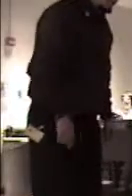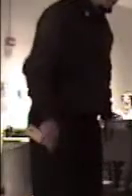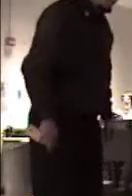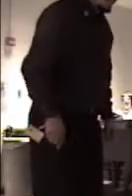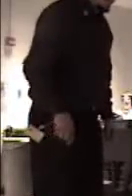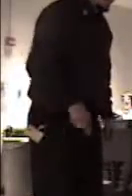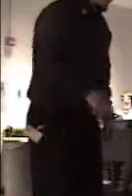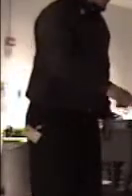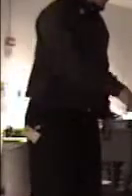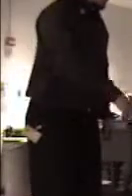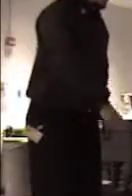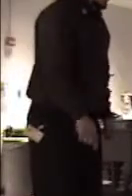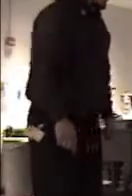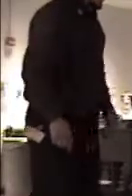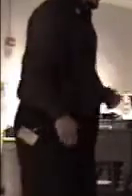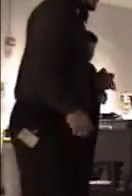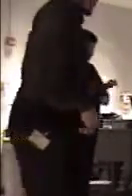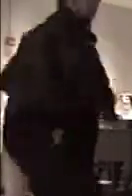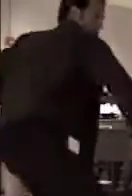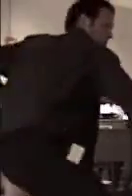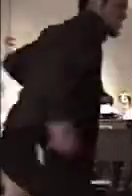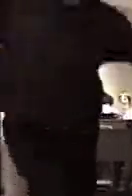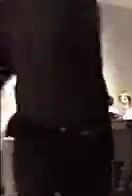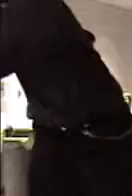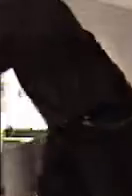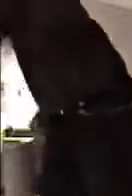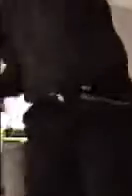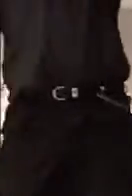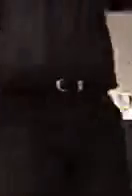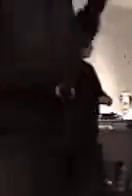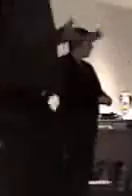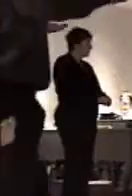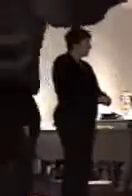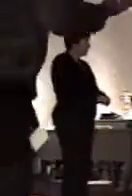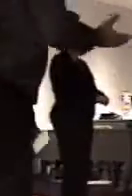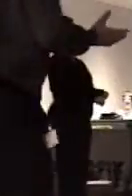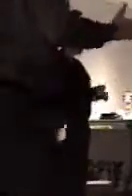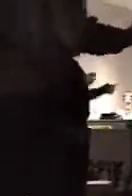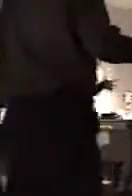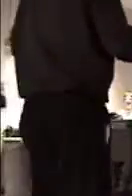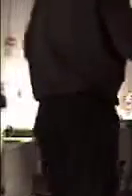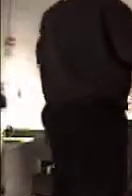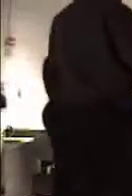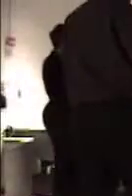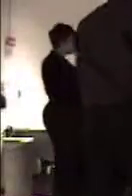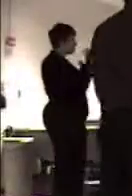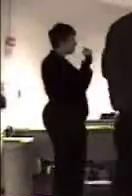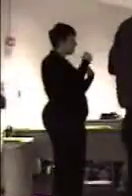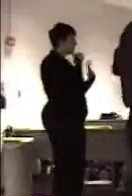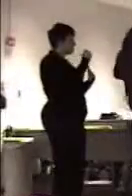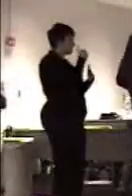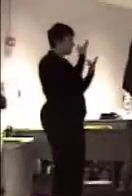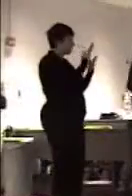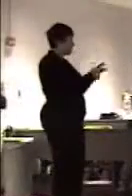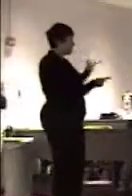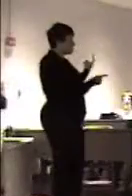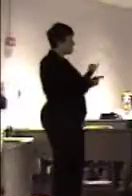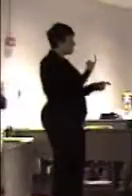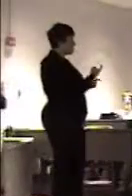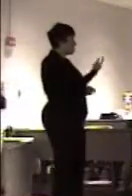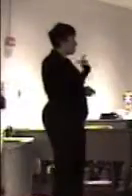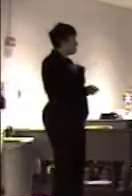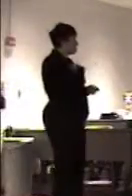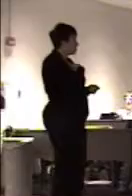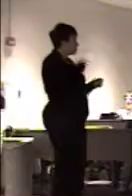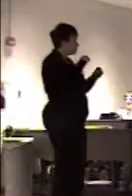get lower. Put your hands down there. Awesome. I mean, come on. Are you kidding me? You're squatting so that